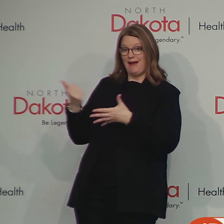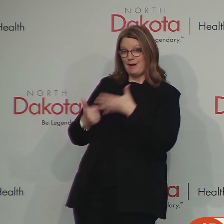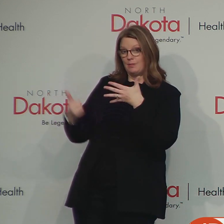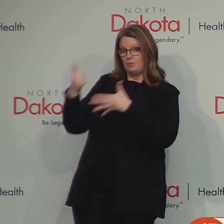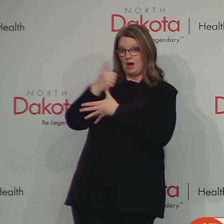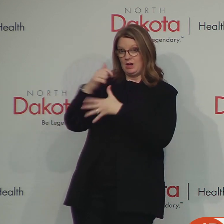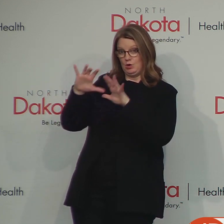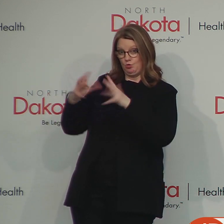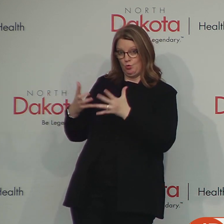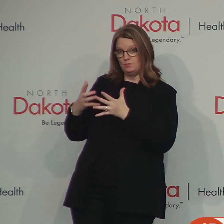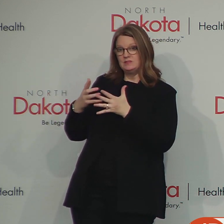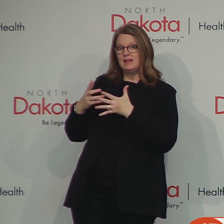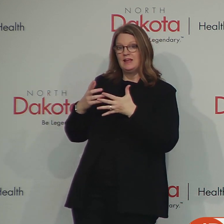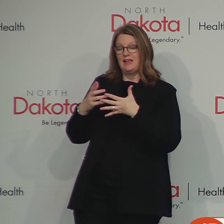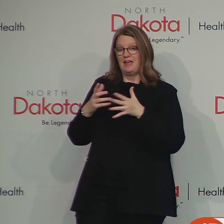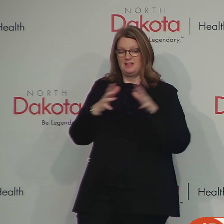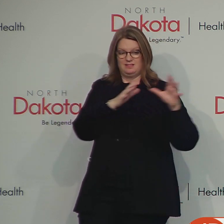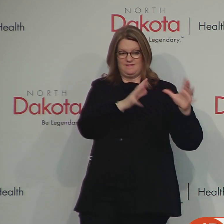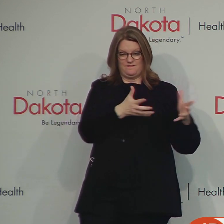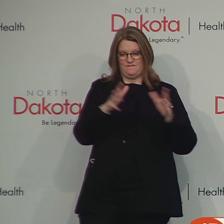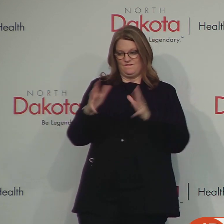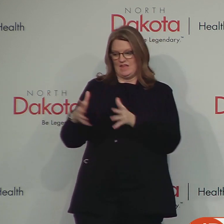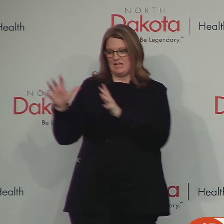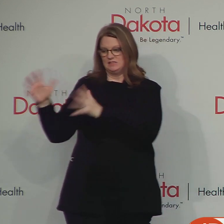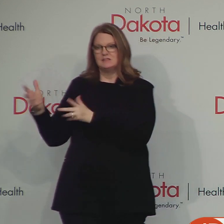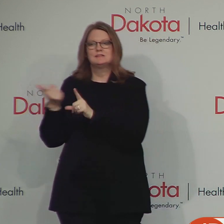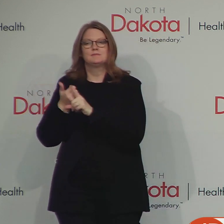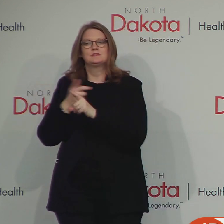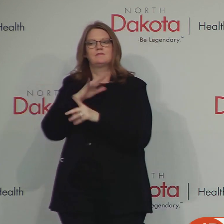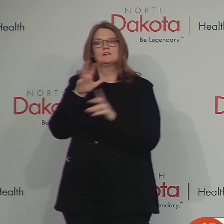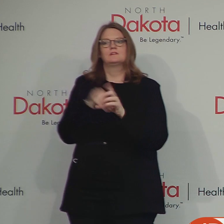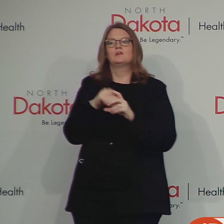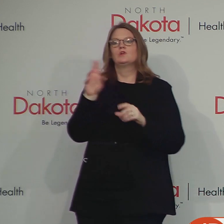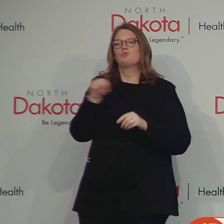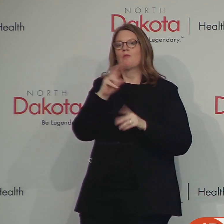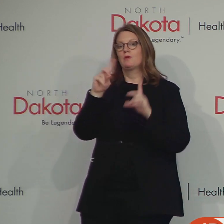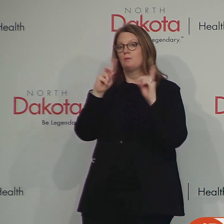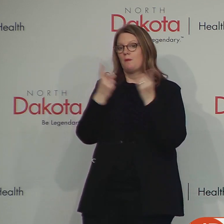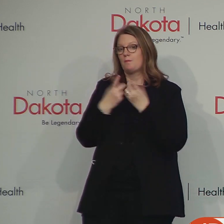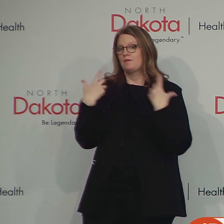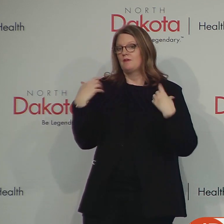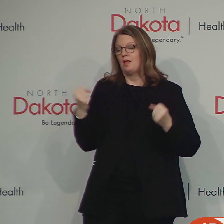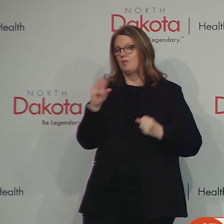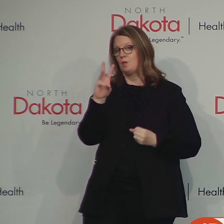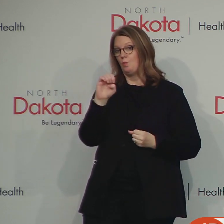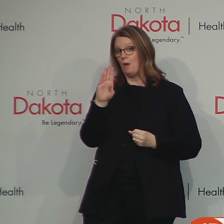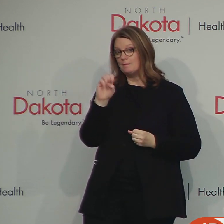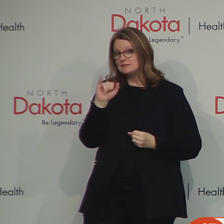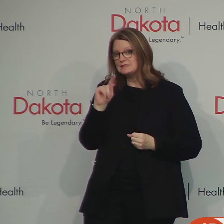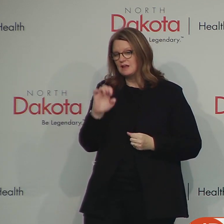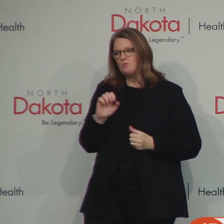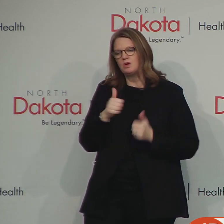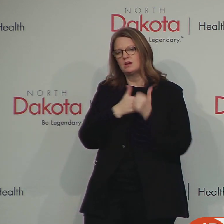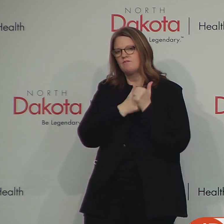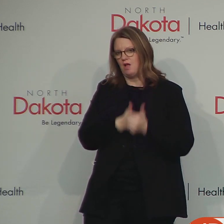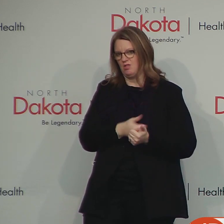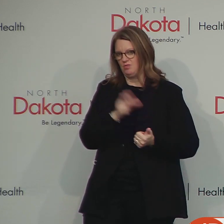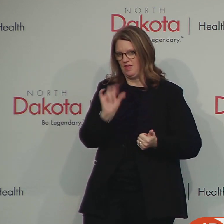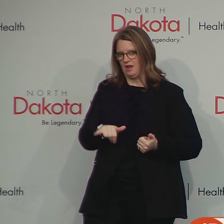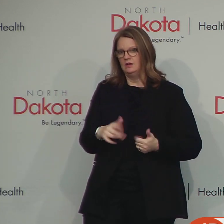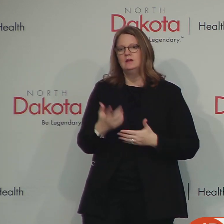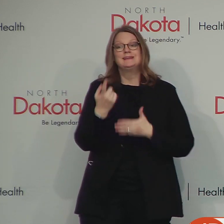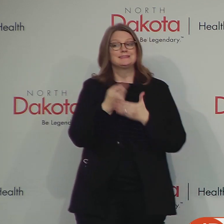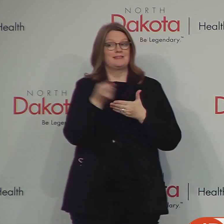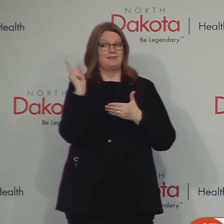are posted on our Department of Health website, and we are sticking with those priority groups. Last week, we informed